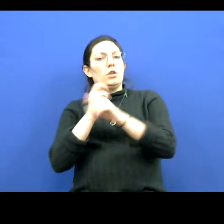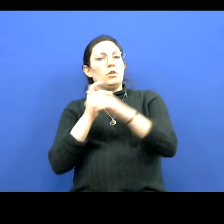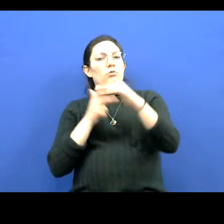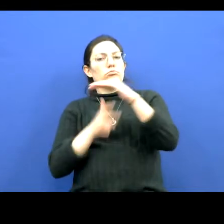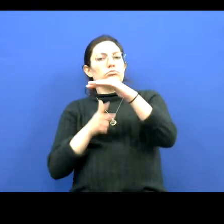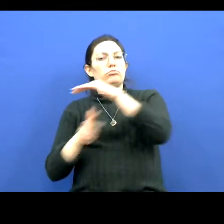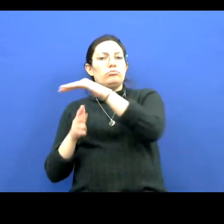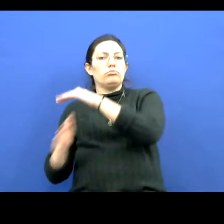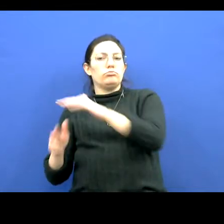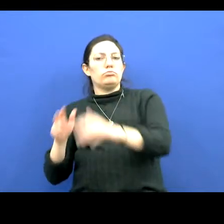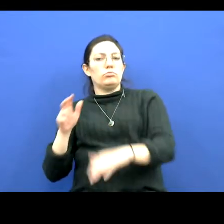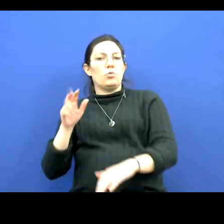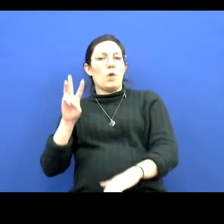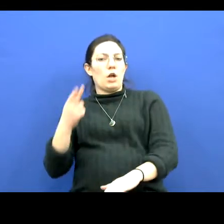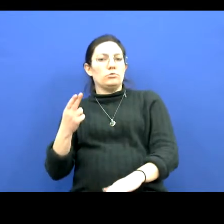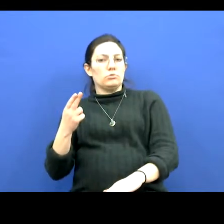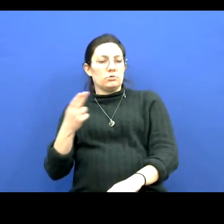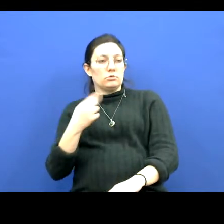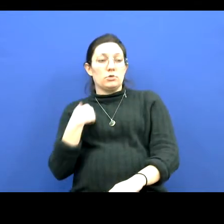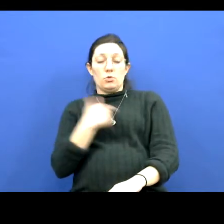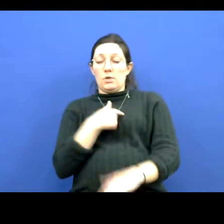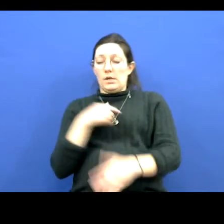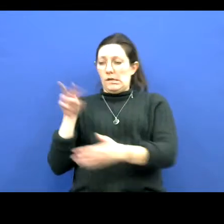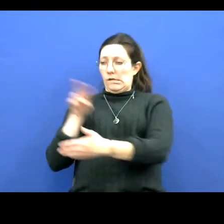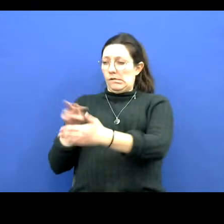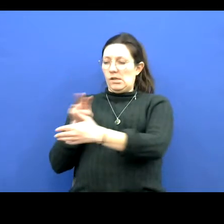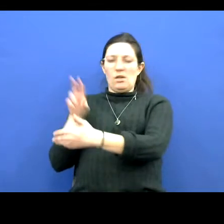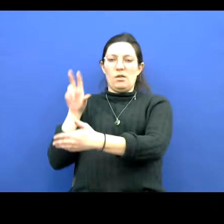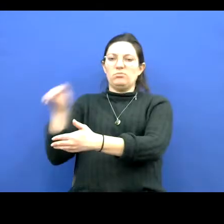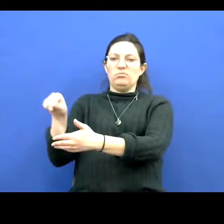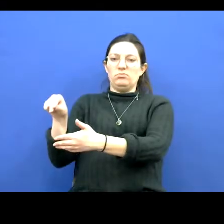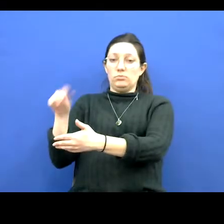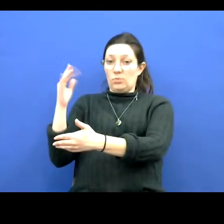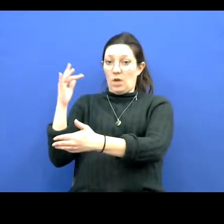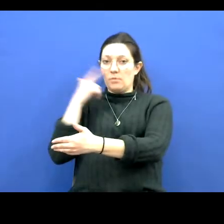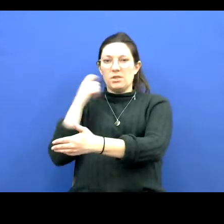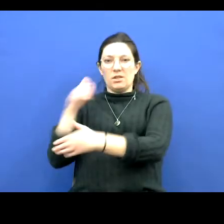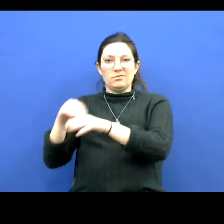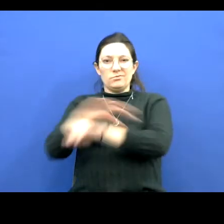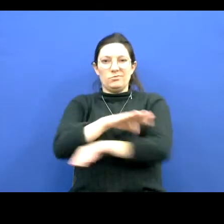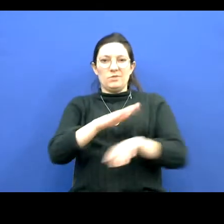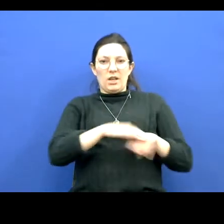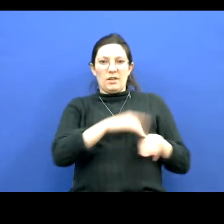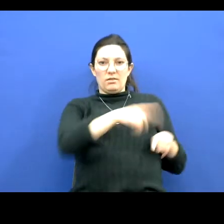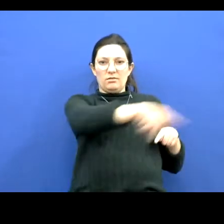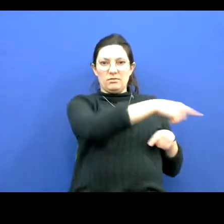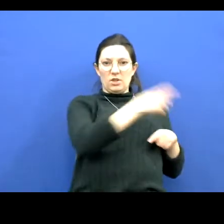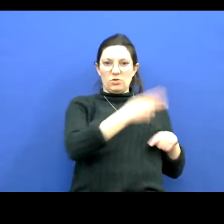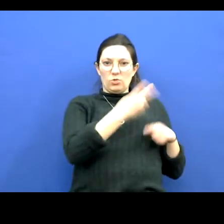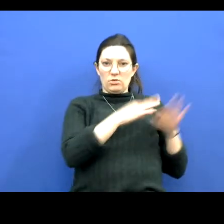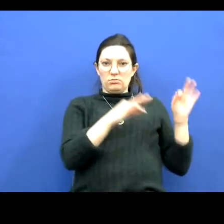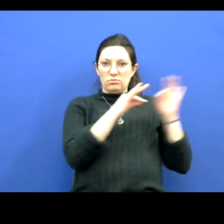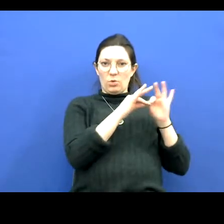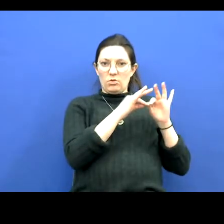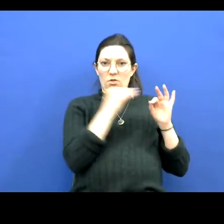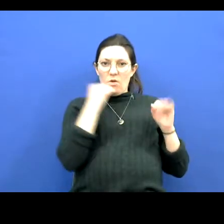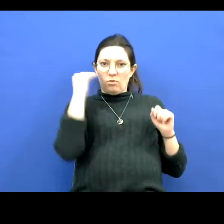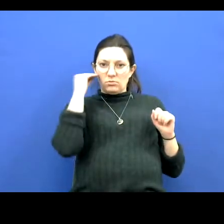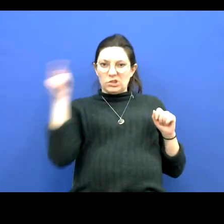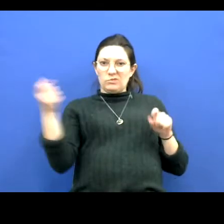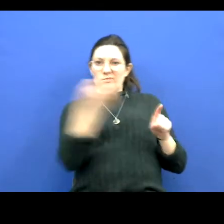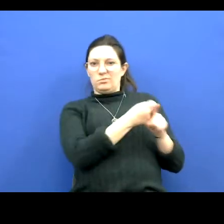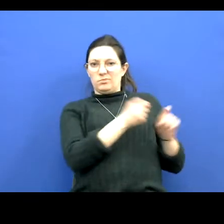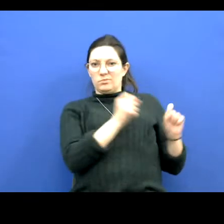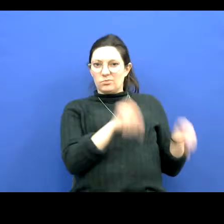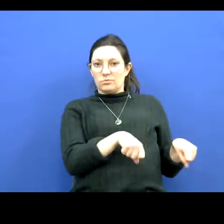it because of the potential adverse impact on the historic homes by having all that heavy truck moving. Whereas if